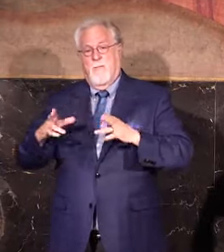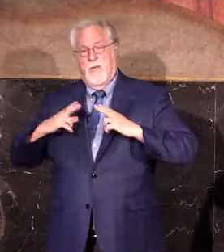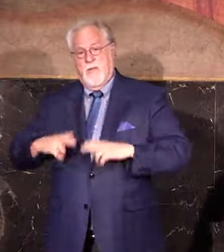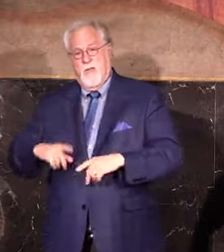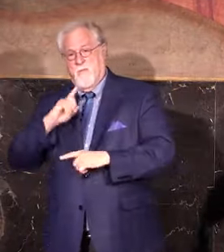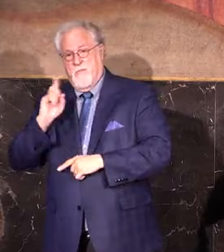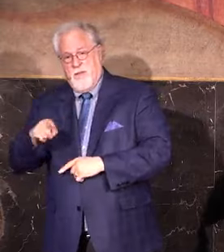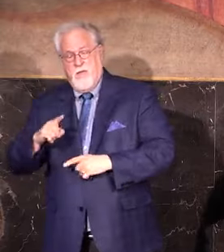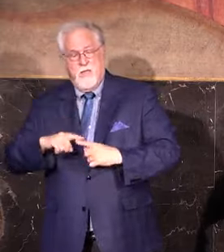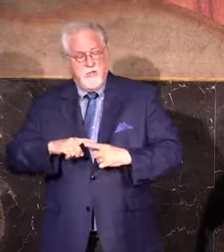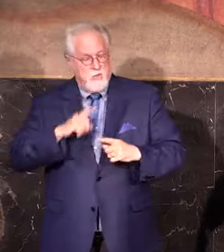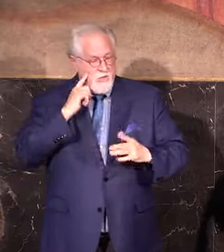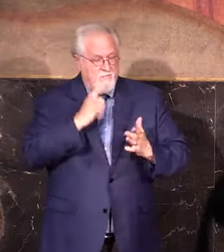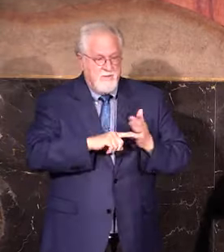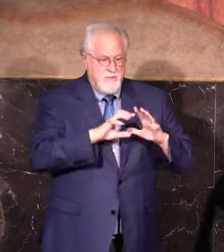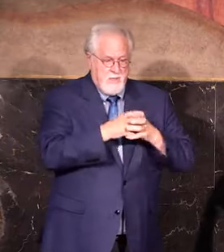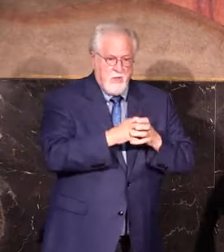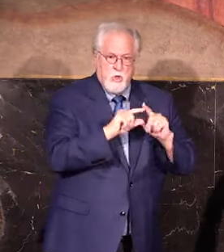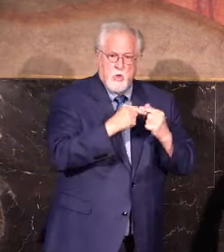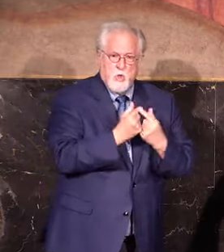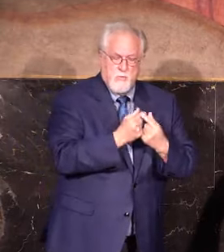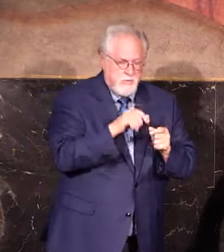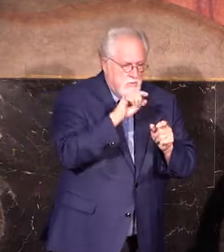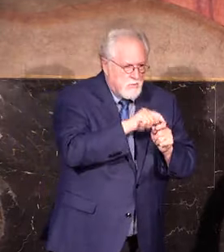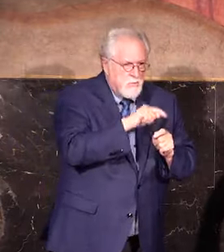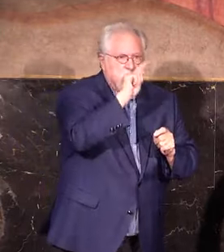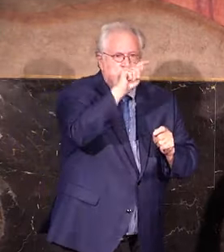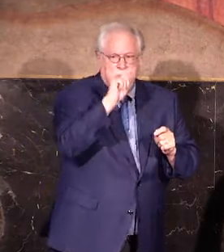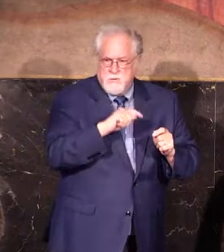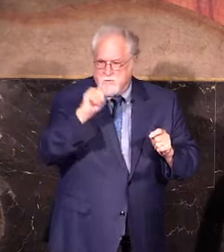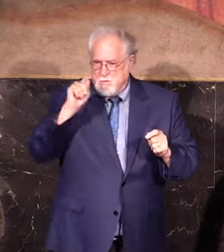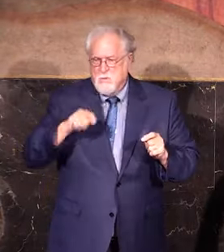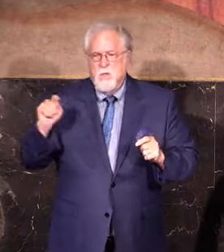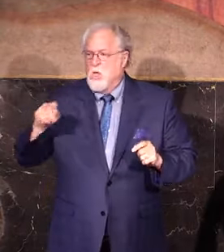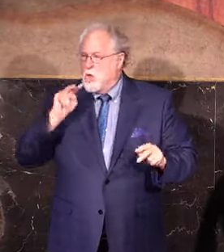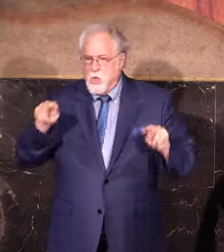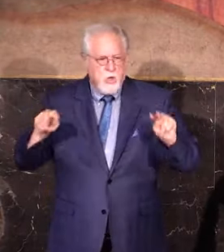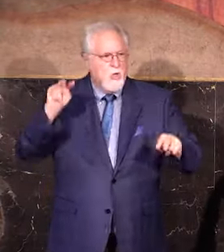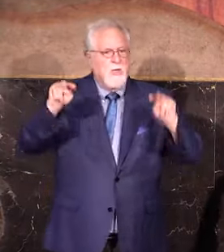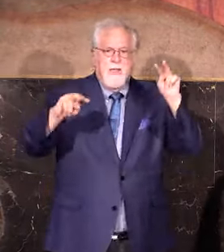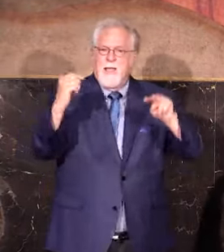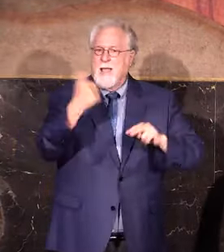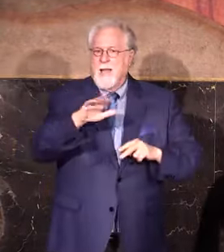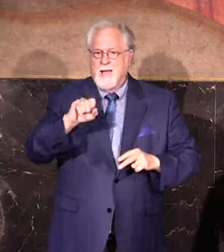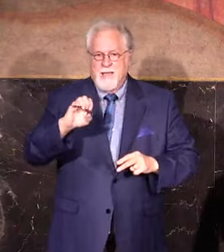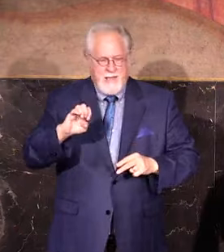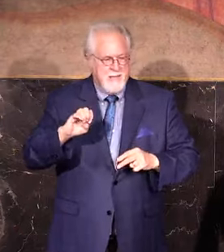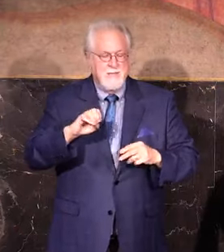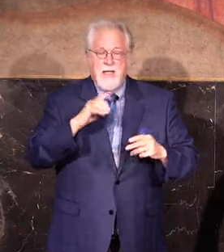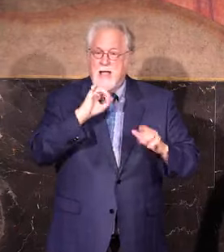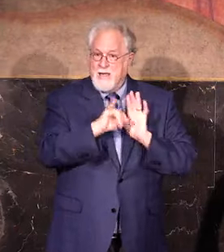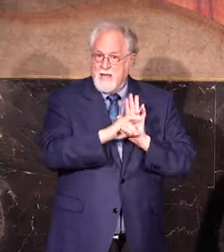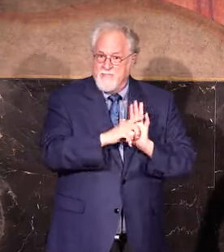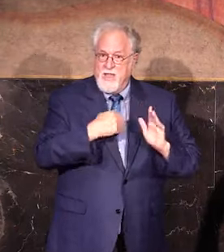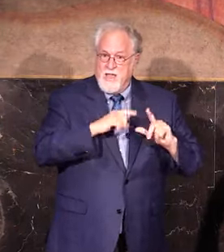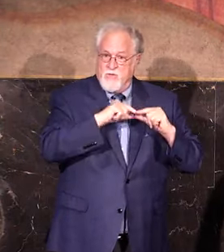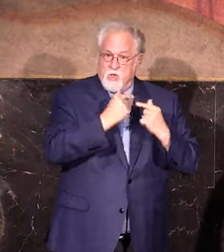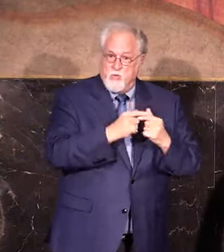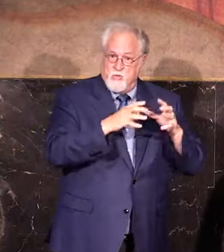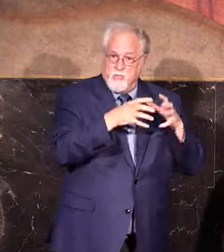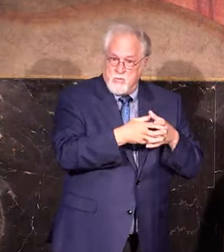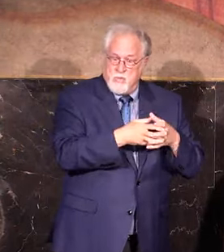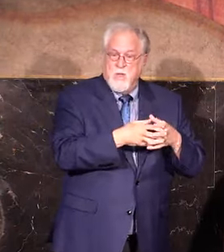to investigate clusters around the state. And every day looking at any of those cases that come in, identifying if there's a congregate setting